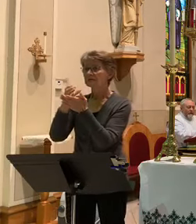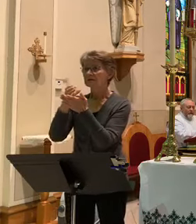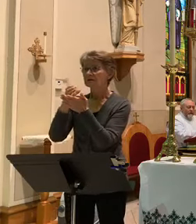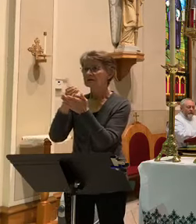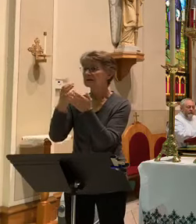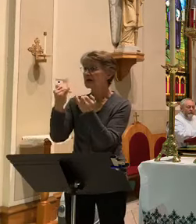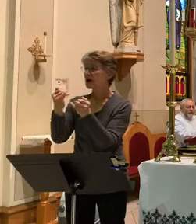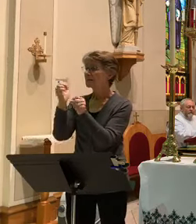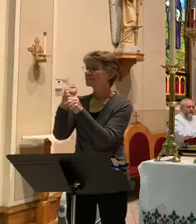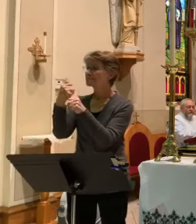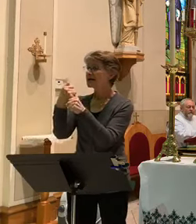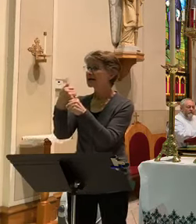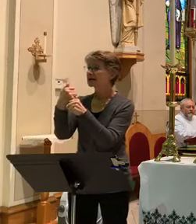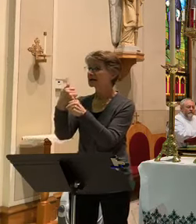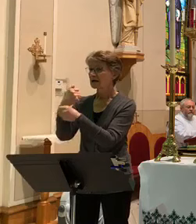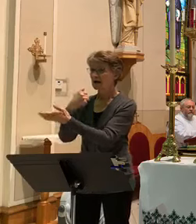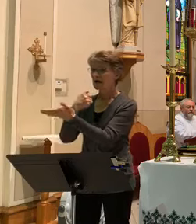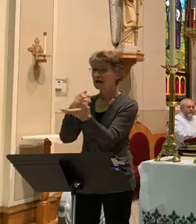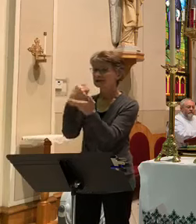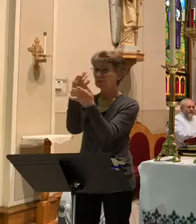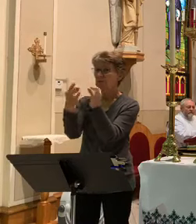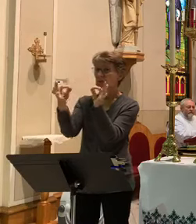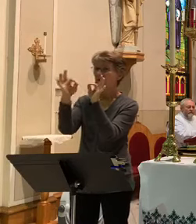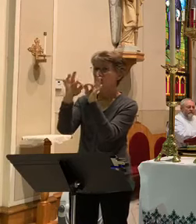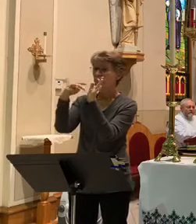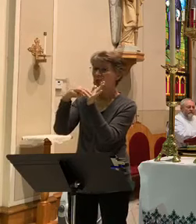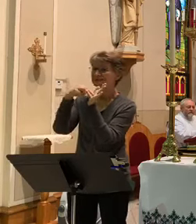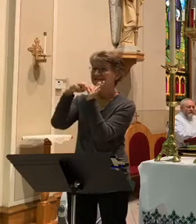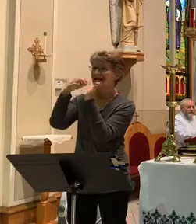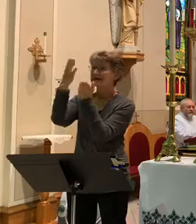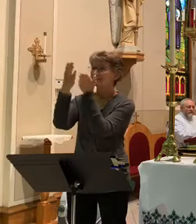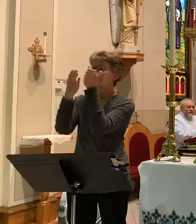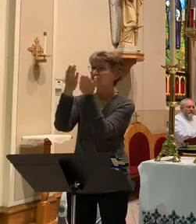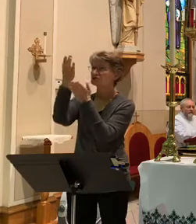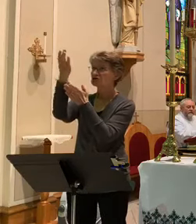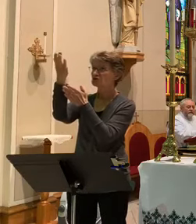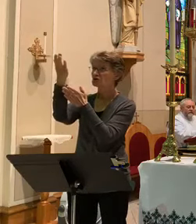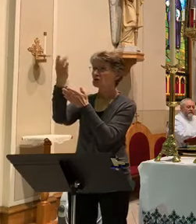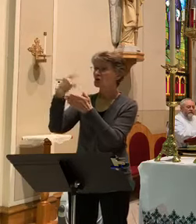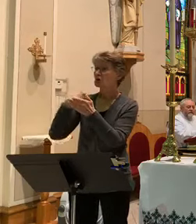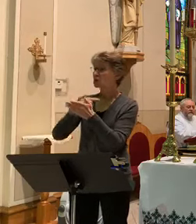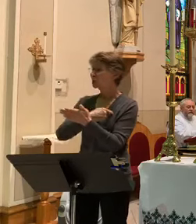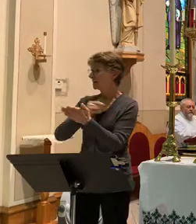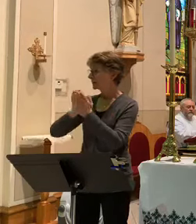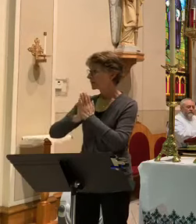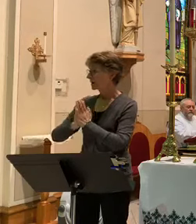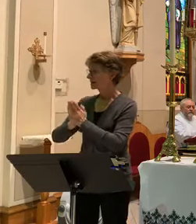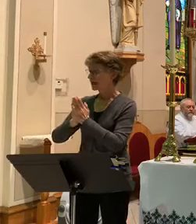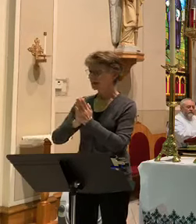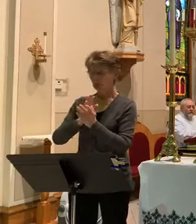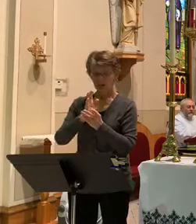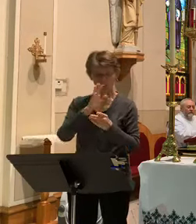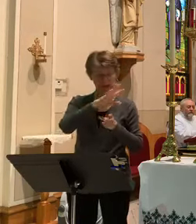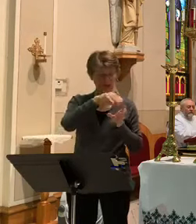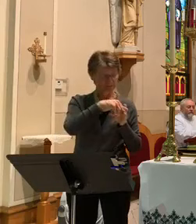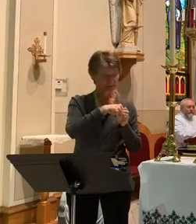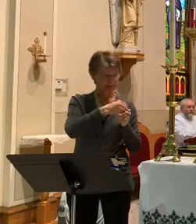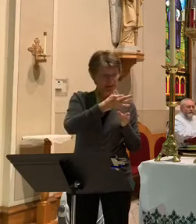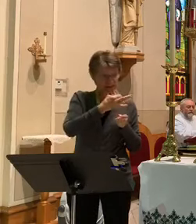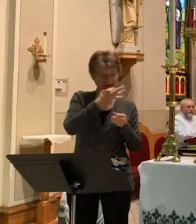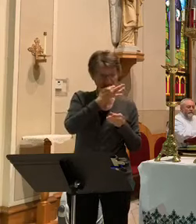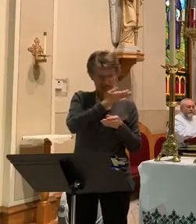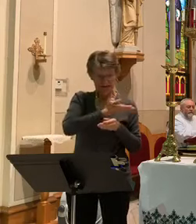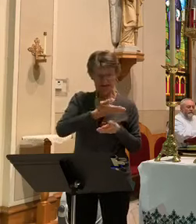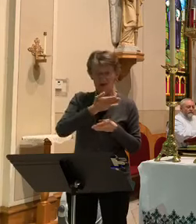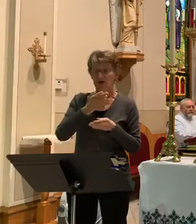worthy to be in your presence and minister to you. Humbly we pray that partaking of the body and the blood of